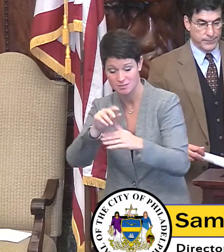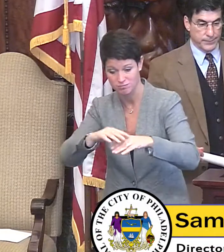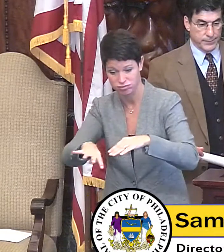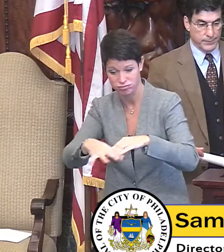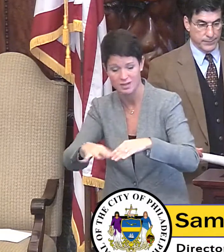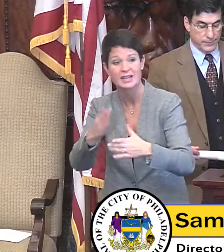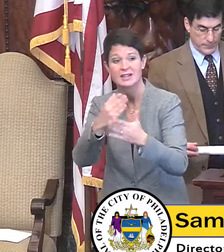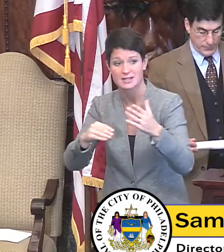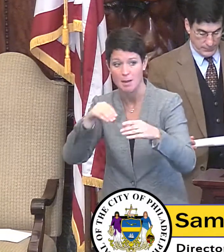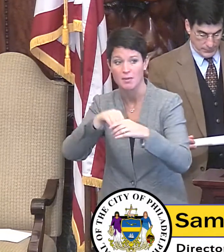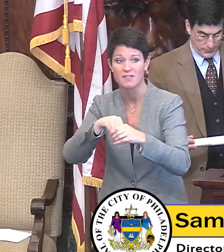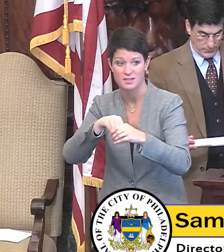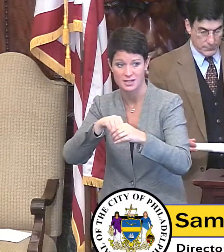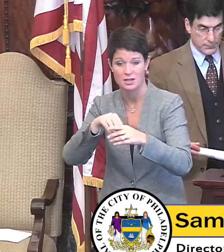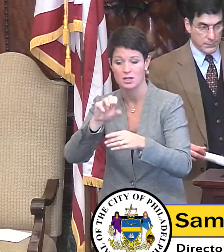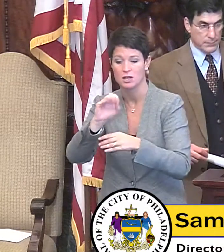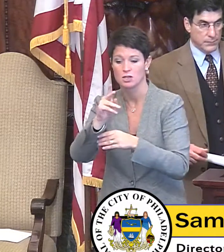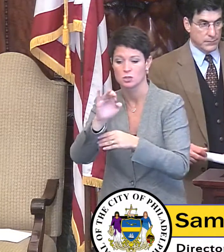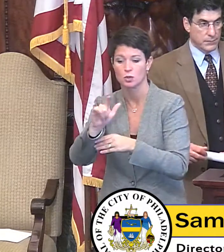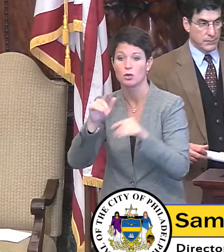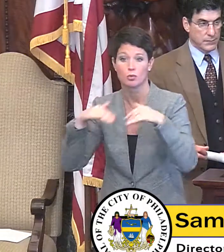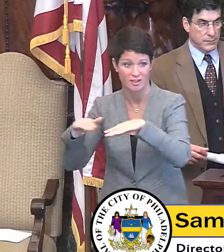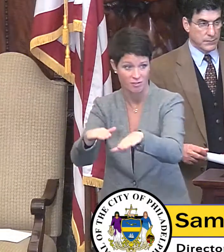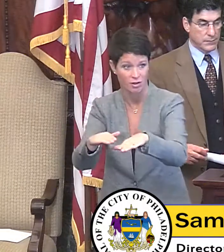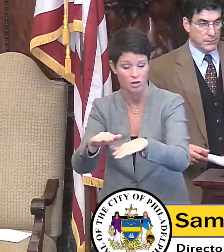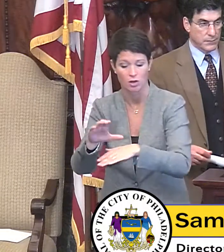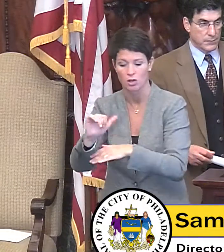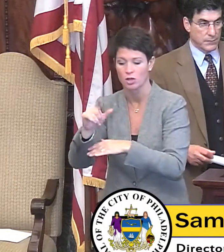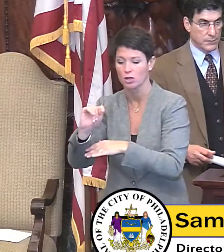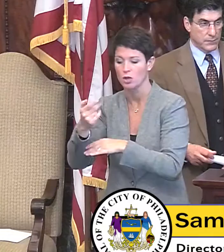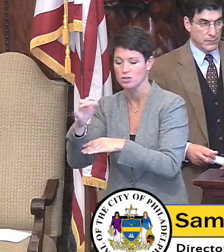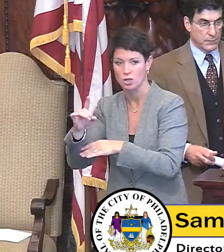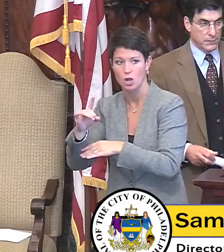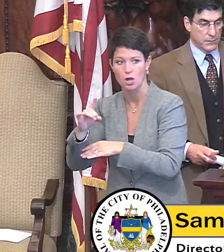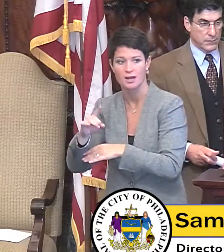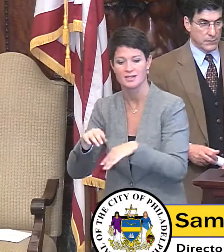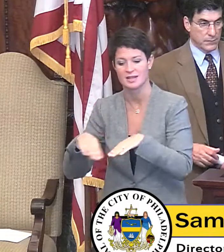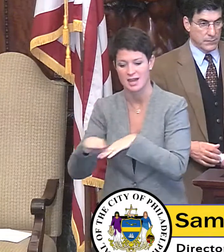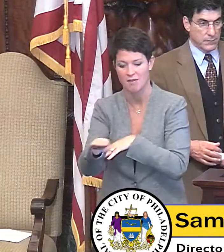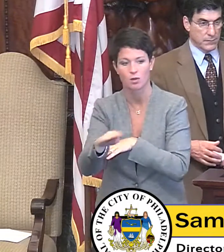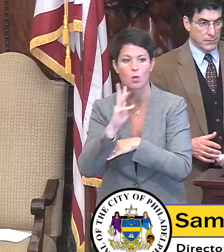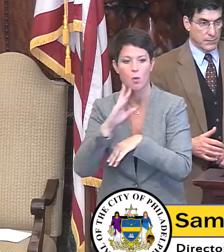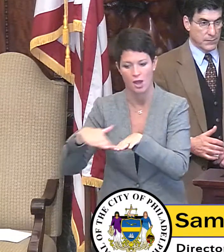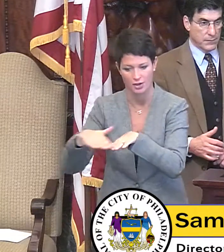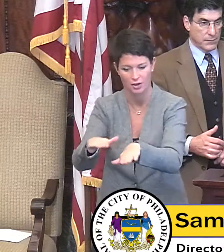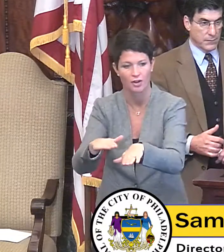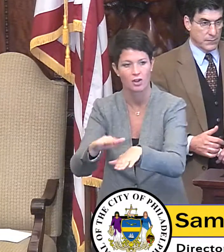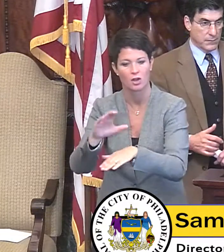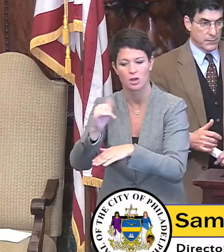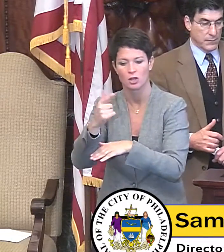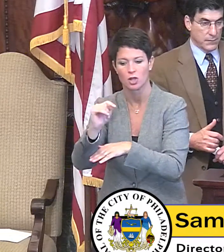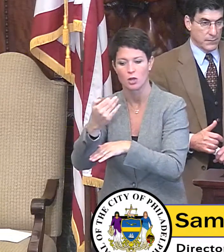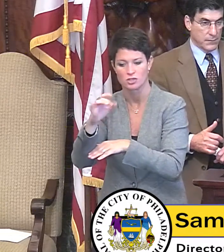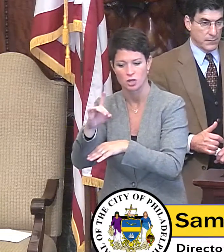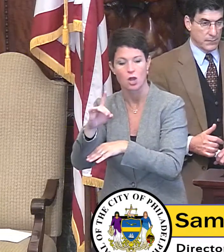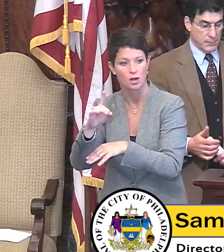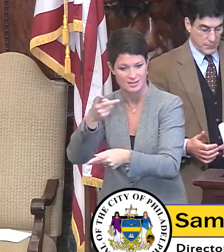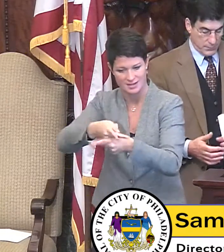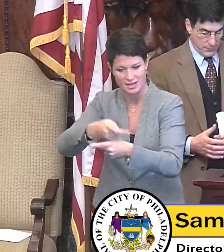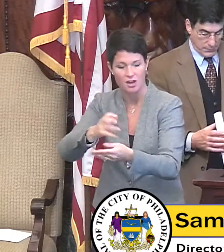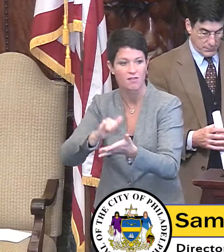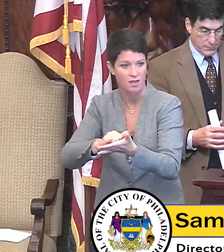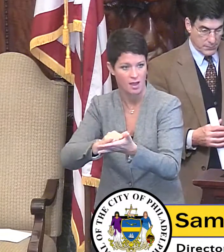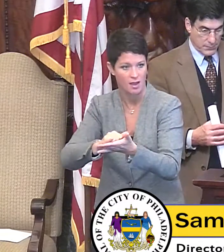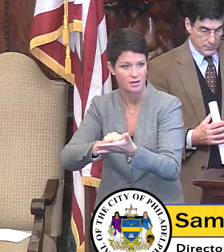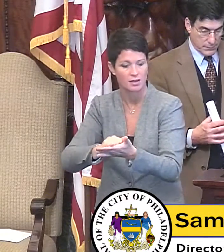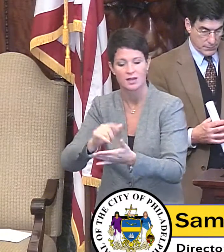of it is in the Schuylkill at this point. Coast Guard is involved. It's a navigable waterway, so they have the lead, command over the event. Hazmat